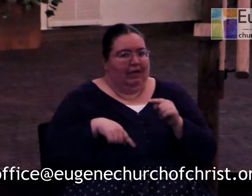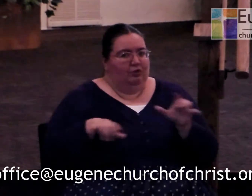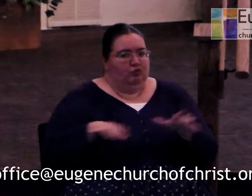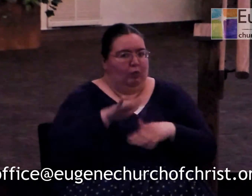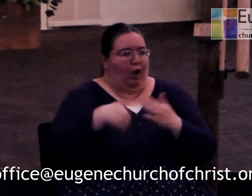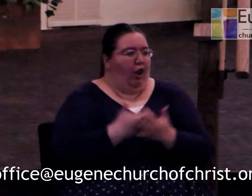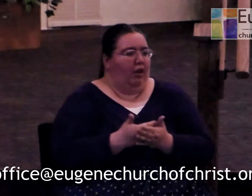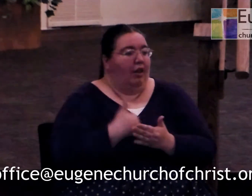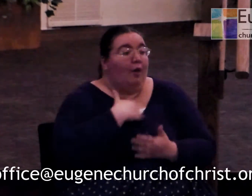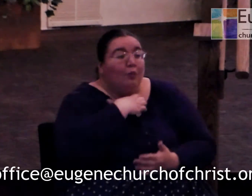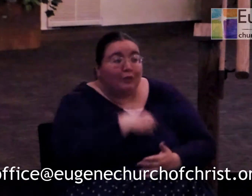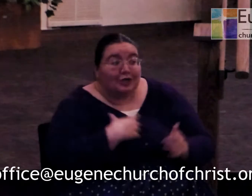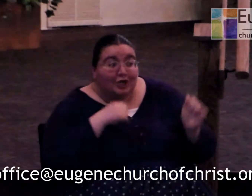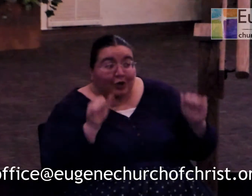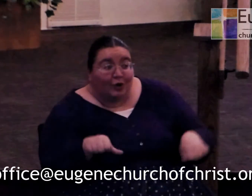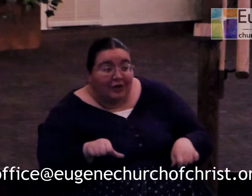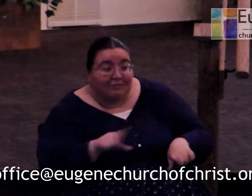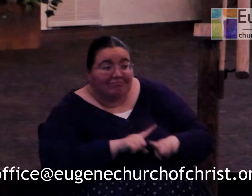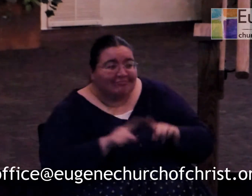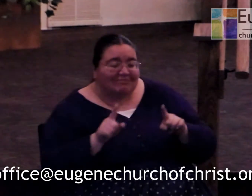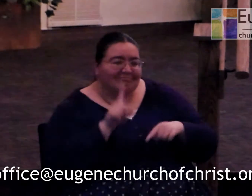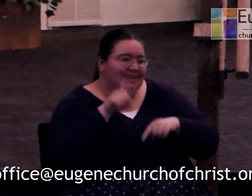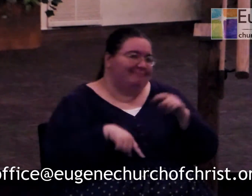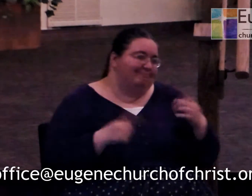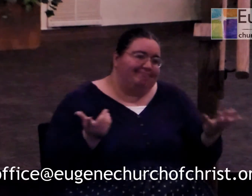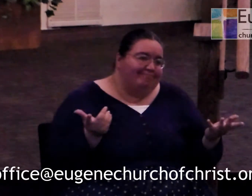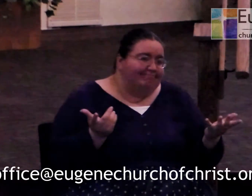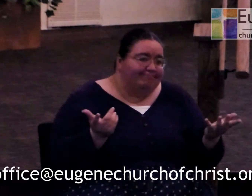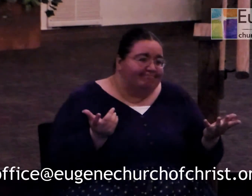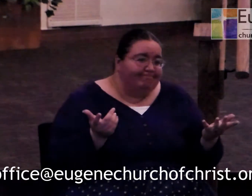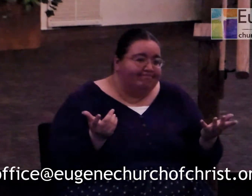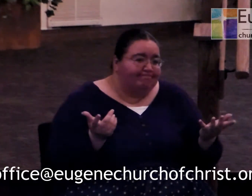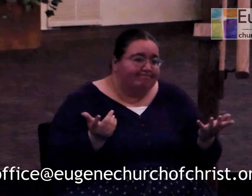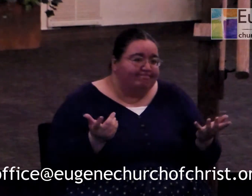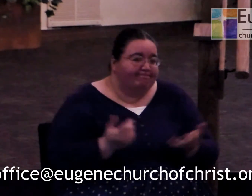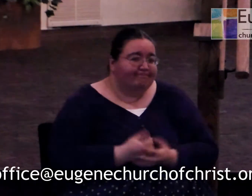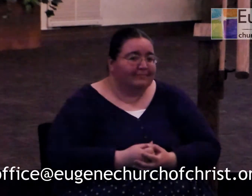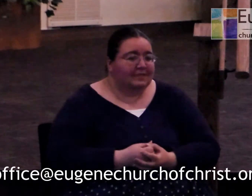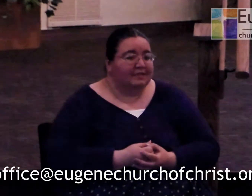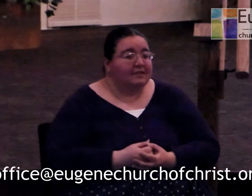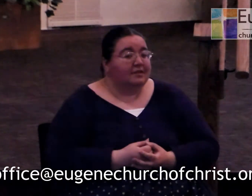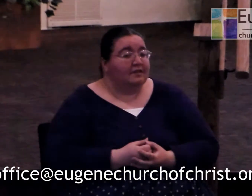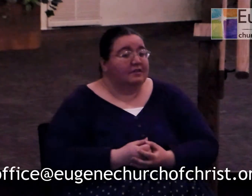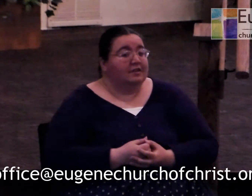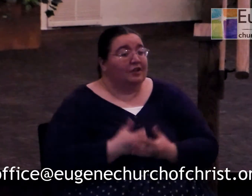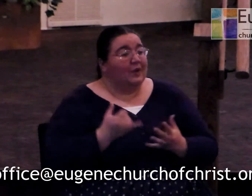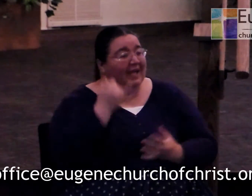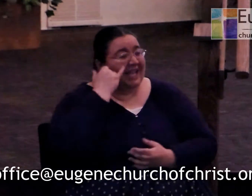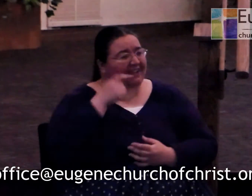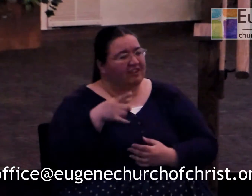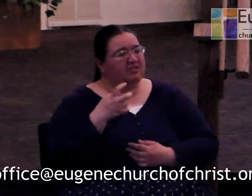as I wish I could, I can't. So if you've ever sat there and thought, well, that's what we pay that guy